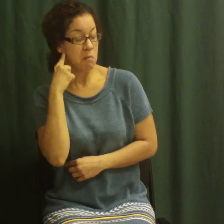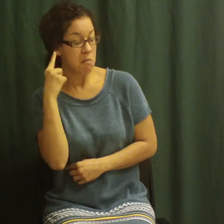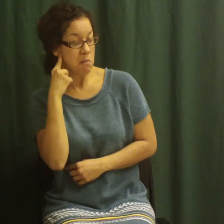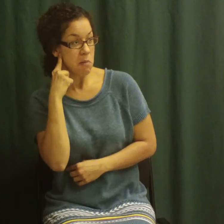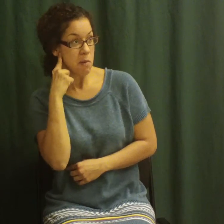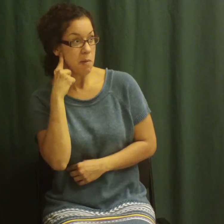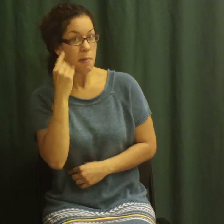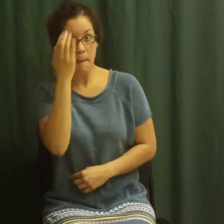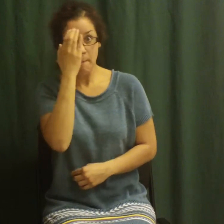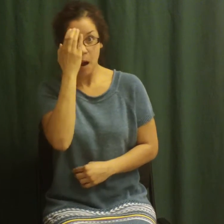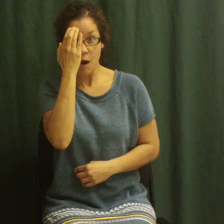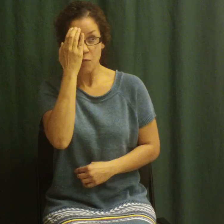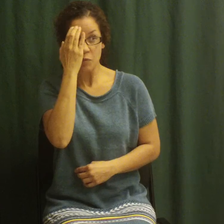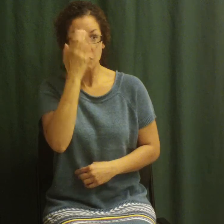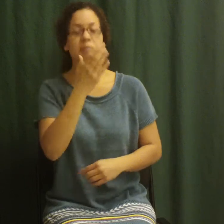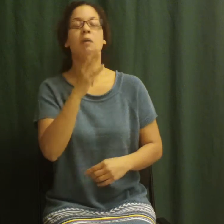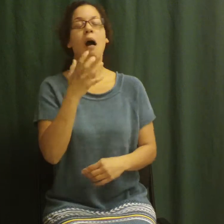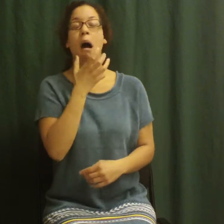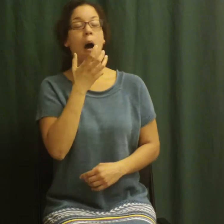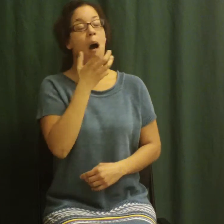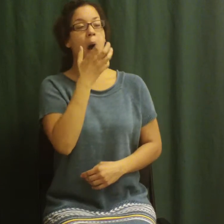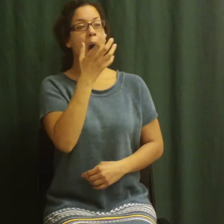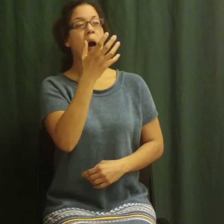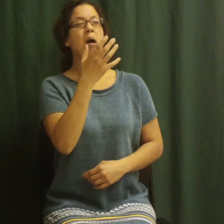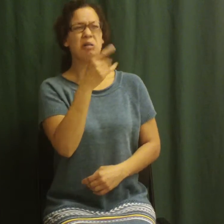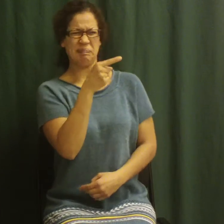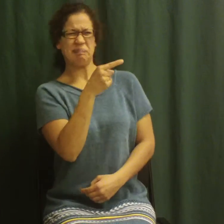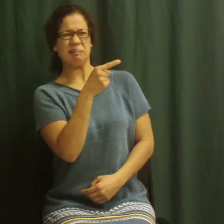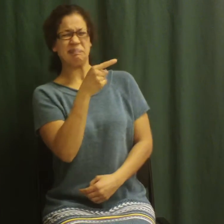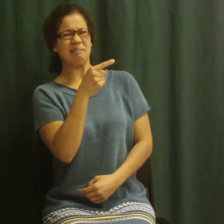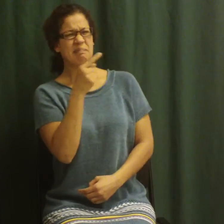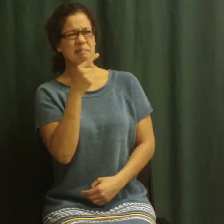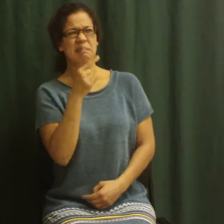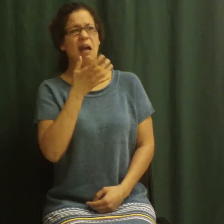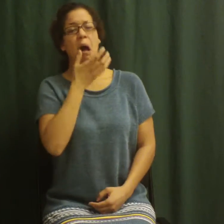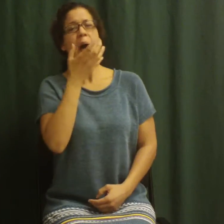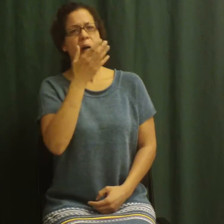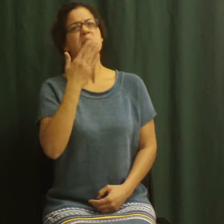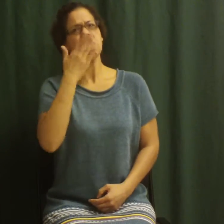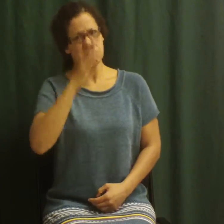ho, blow the man down." They were a little off key.